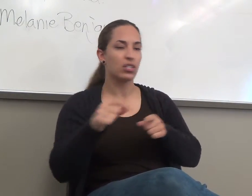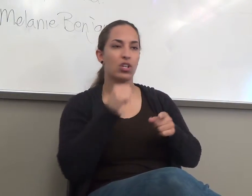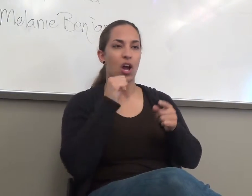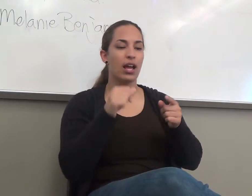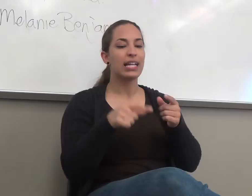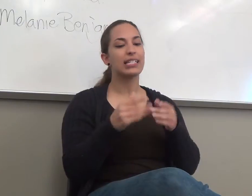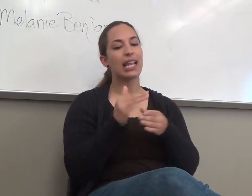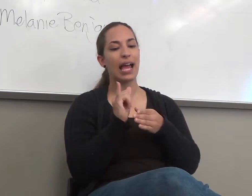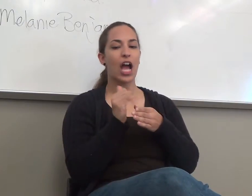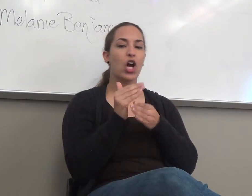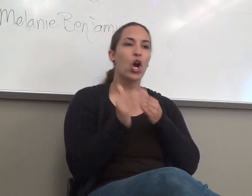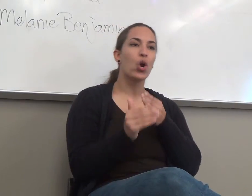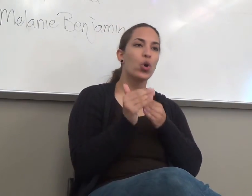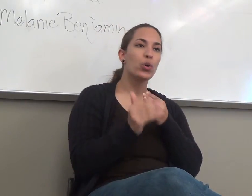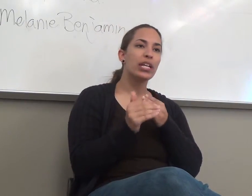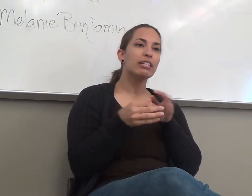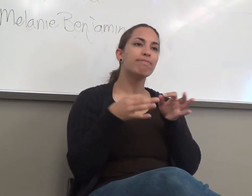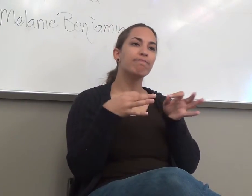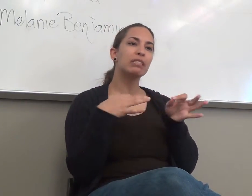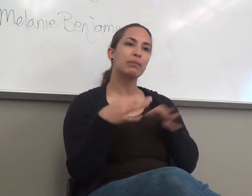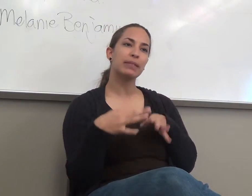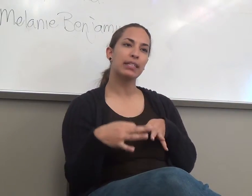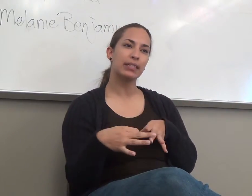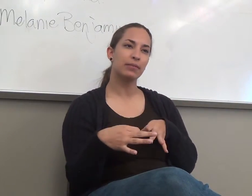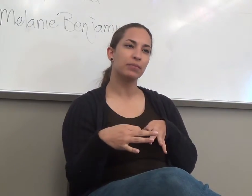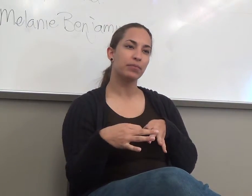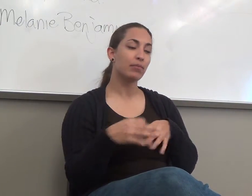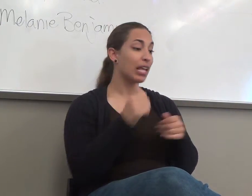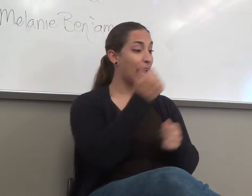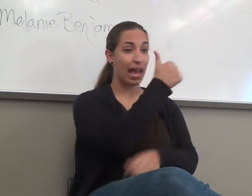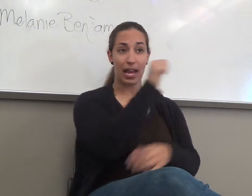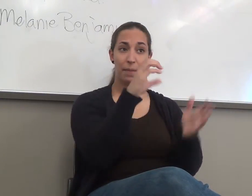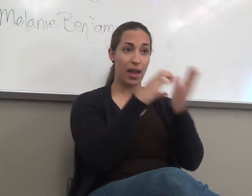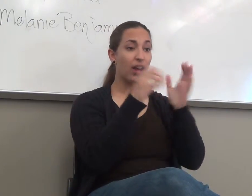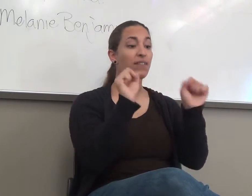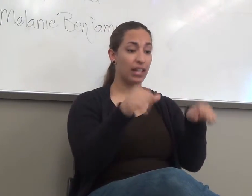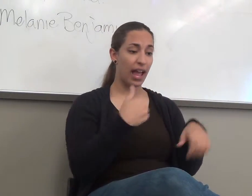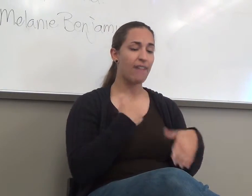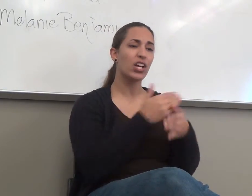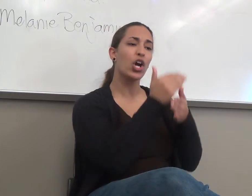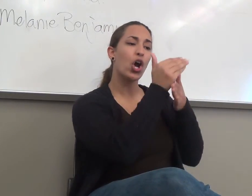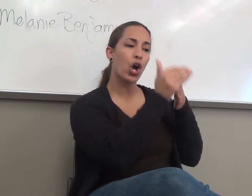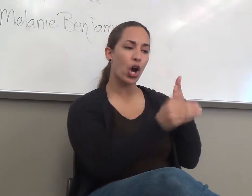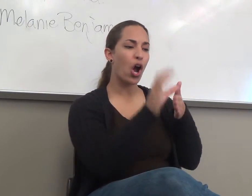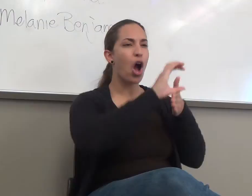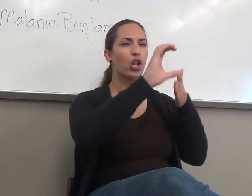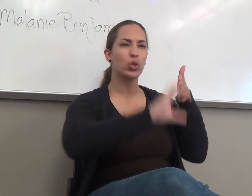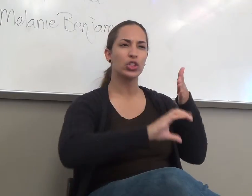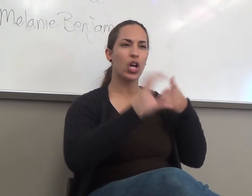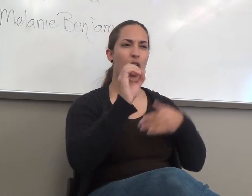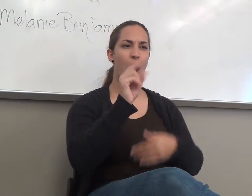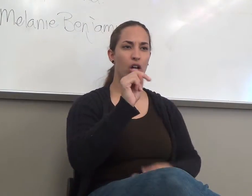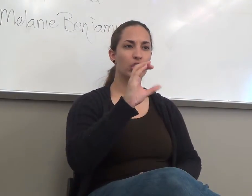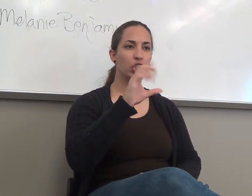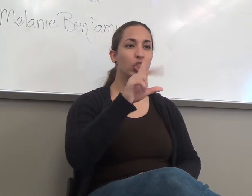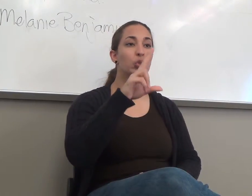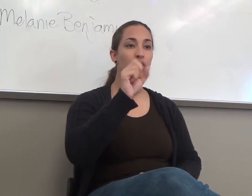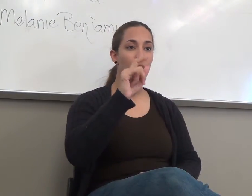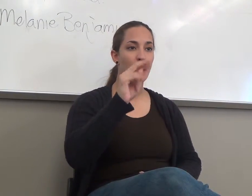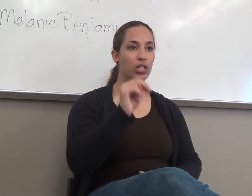any paragraph can have a conclusion if you feel that you need that to